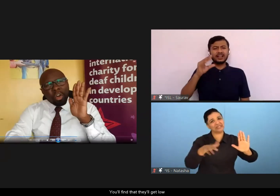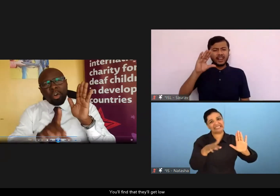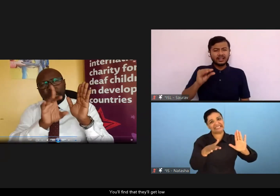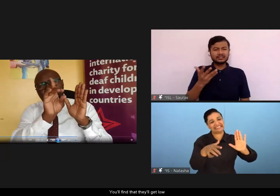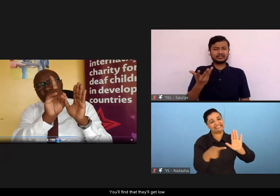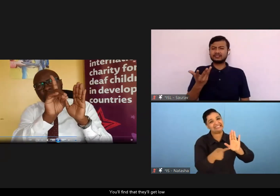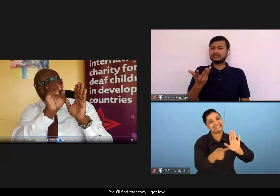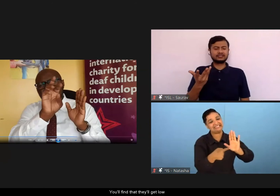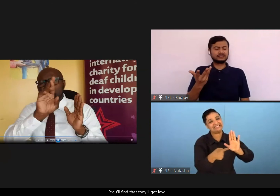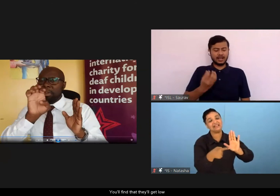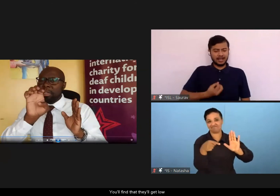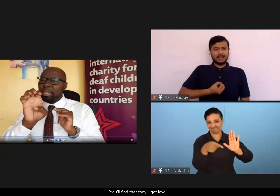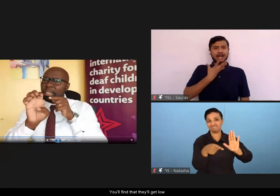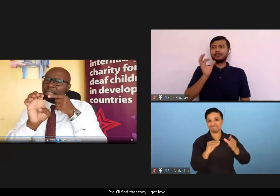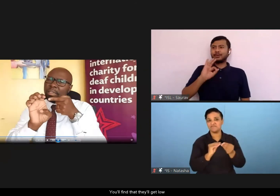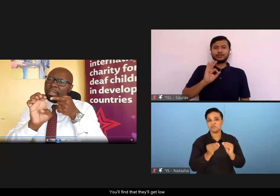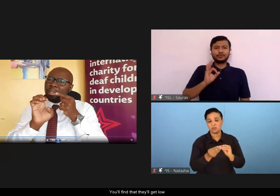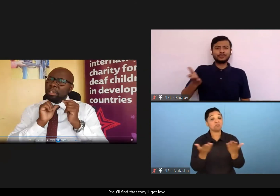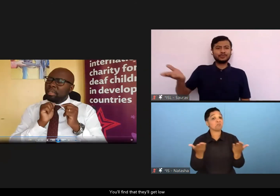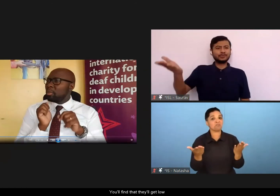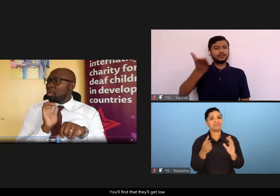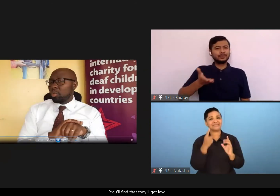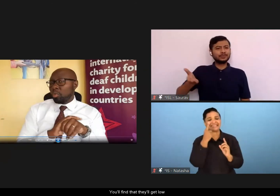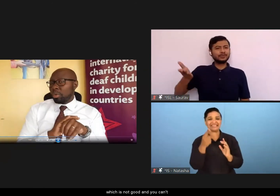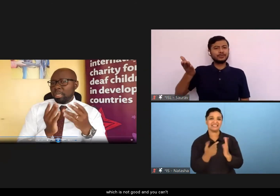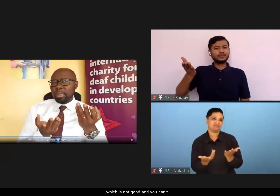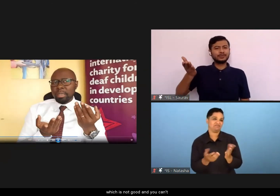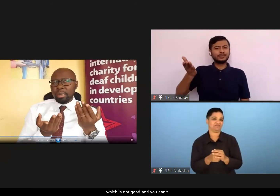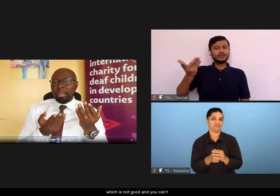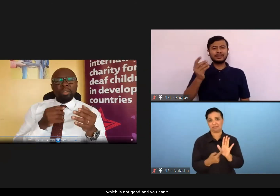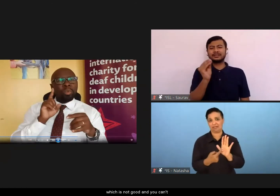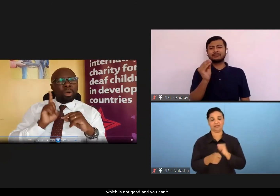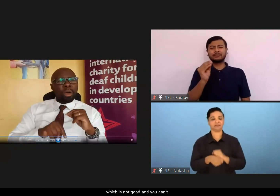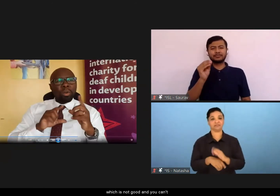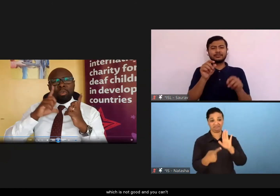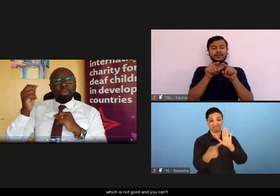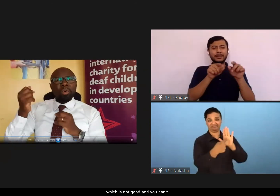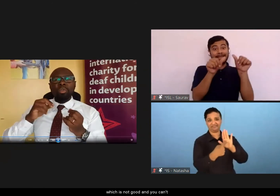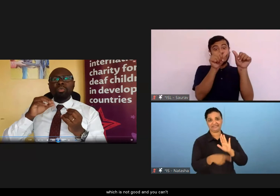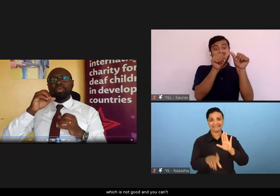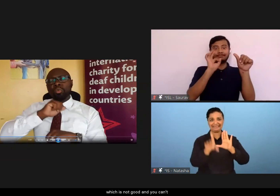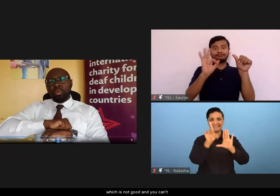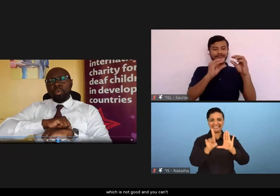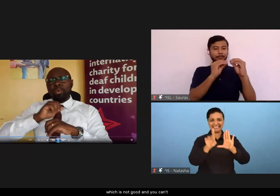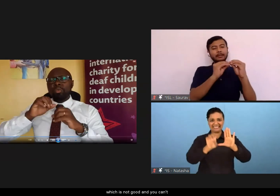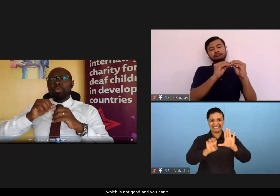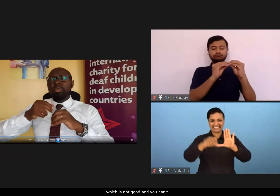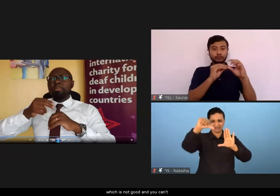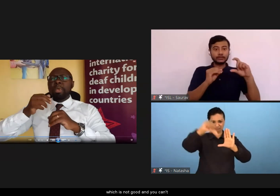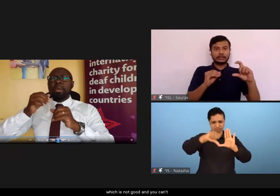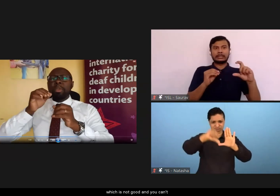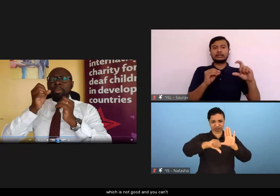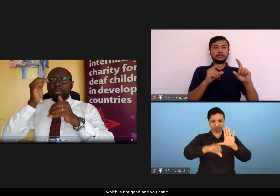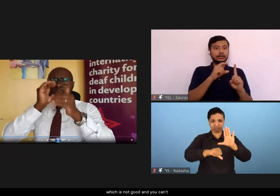You'll find that they get low grades, like a D, an E, which is not good. And you can't go